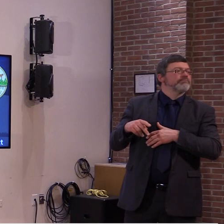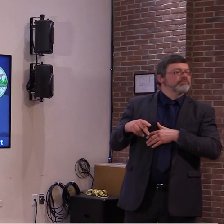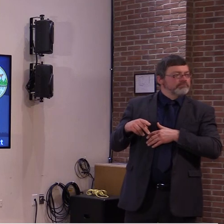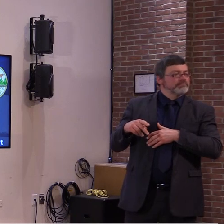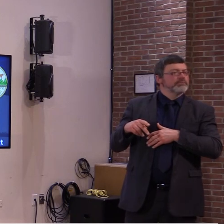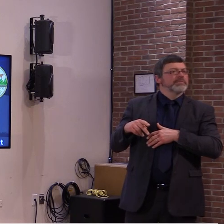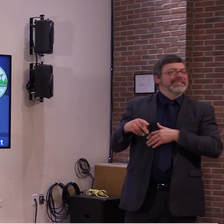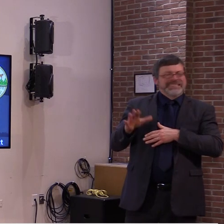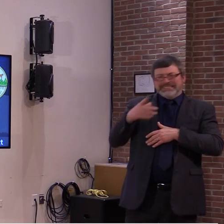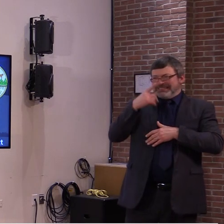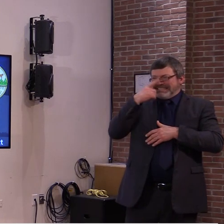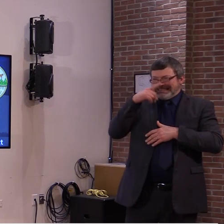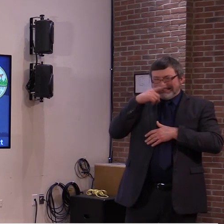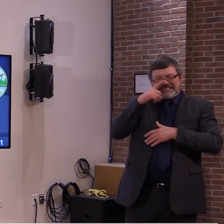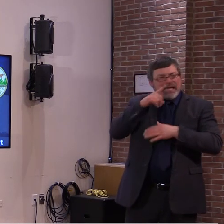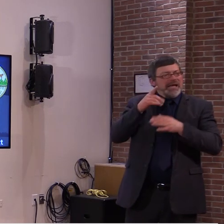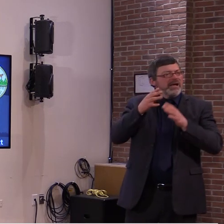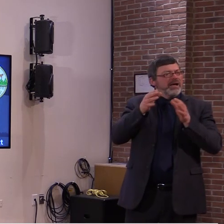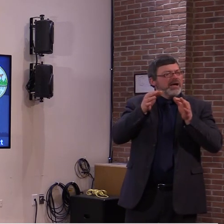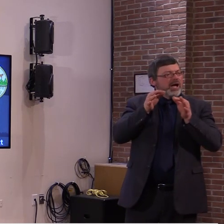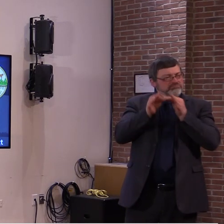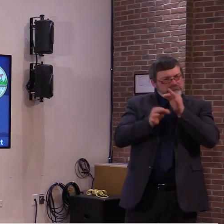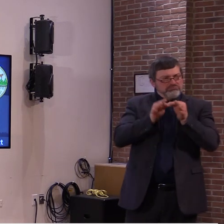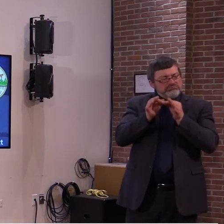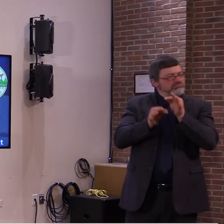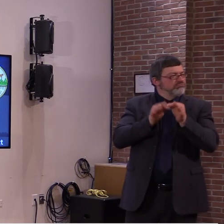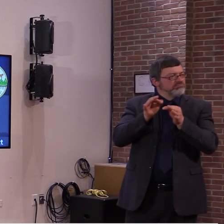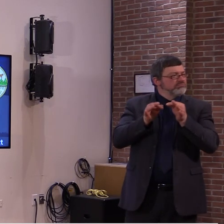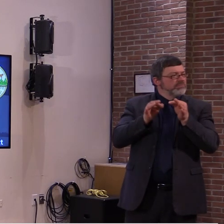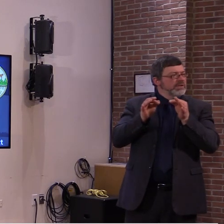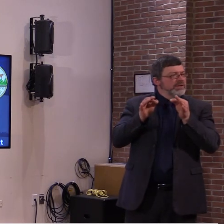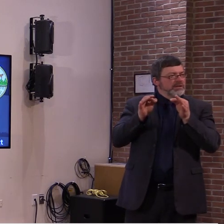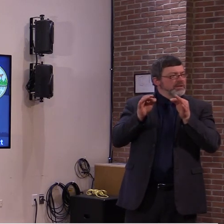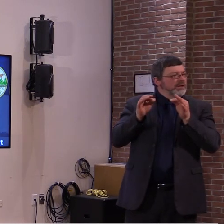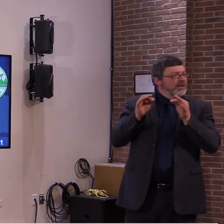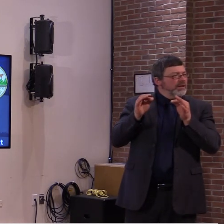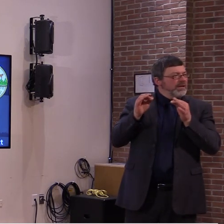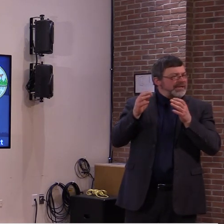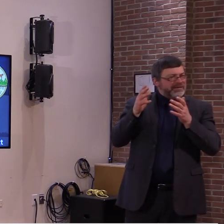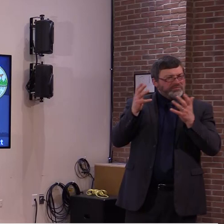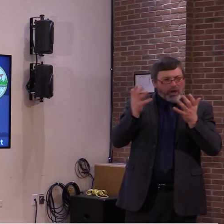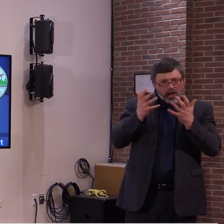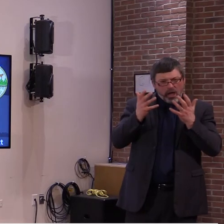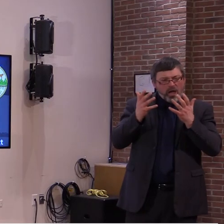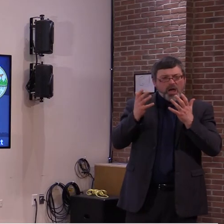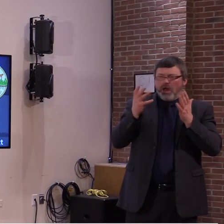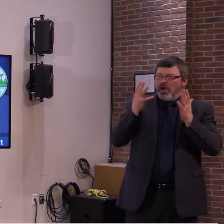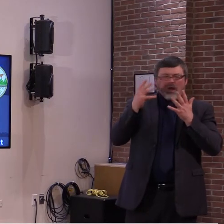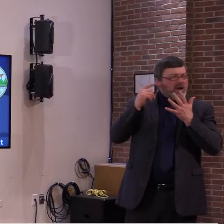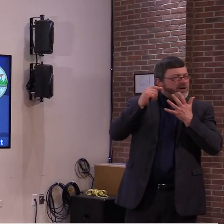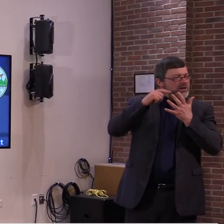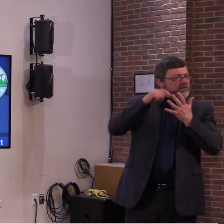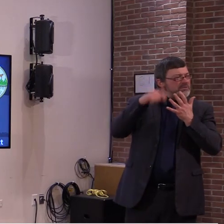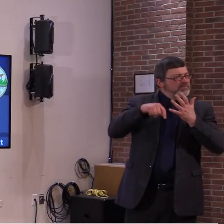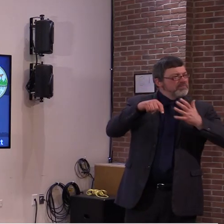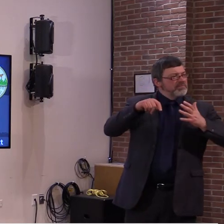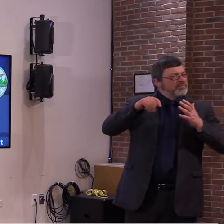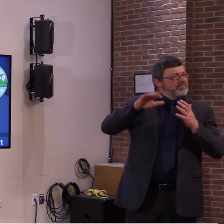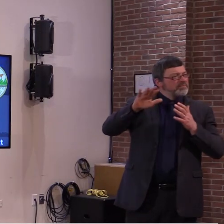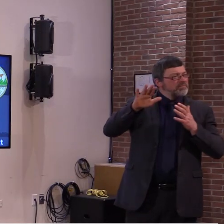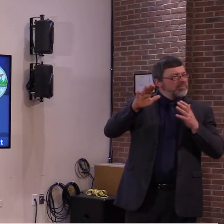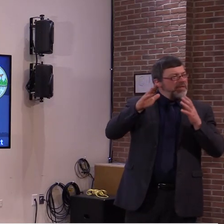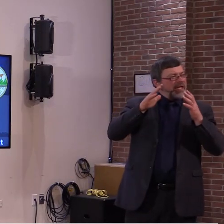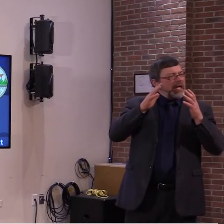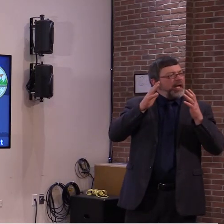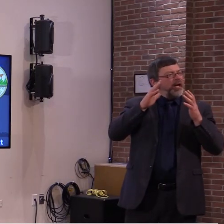saw increases in their COVID cases over the past couple of weeks as the ski season started? Yeah, no, I saw your article